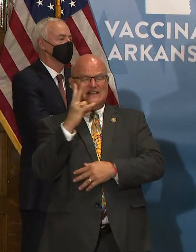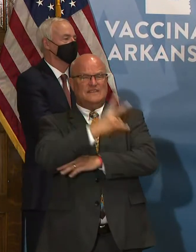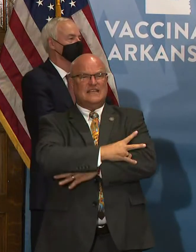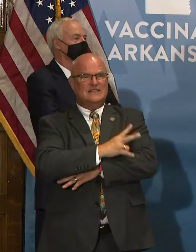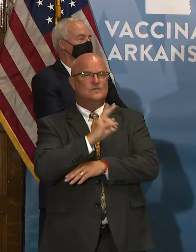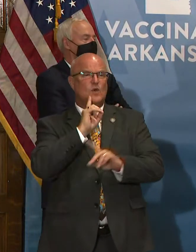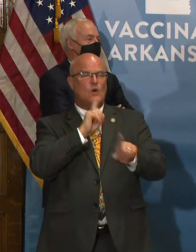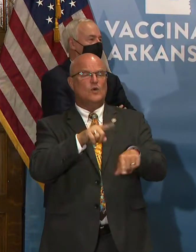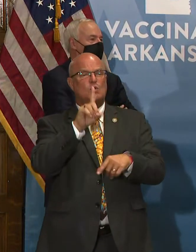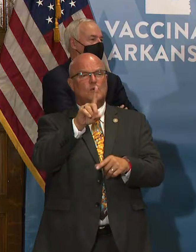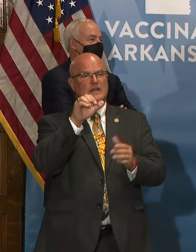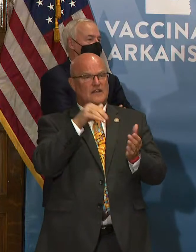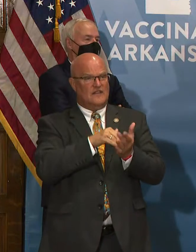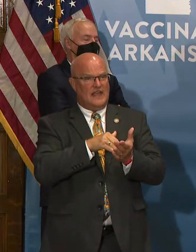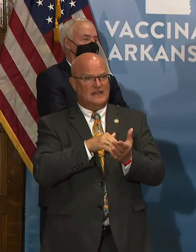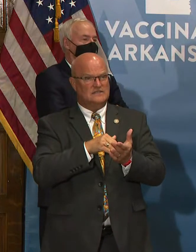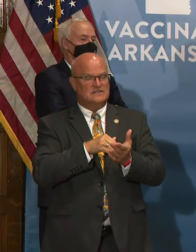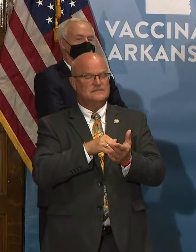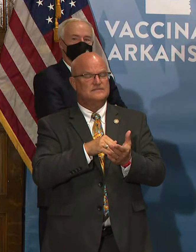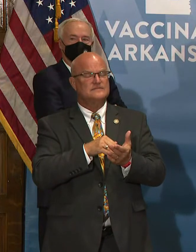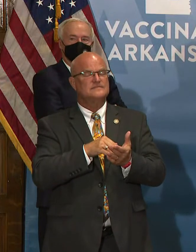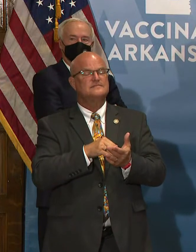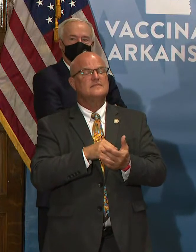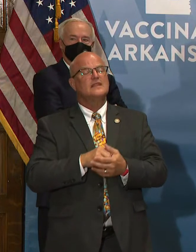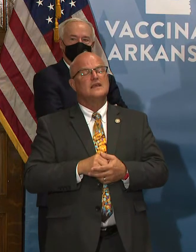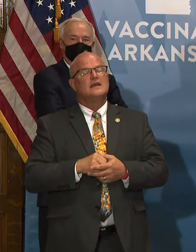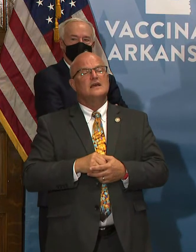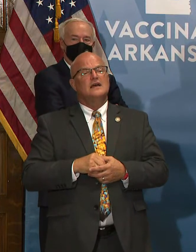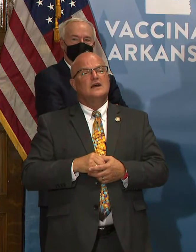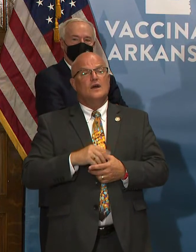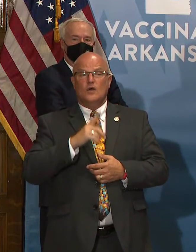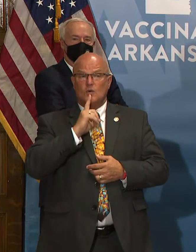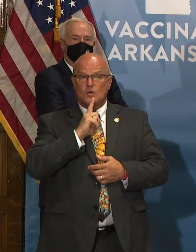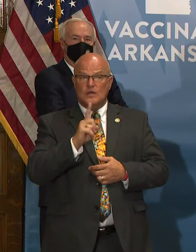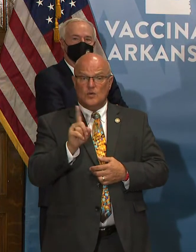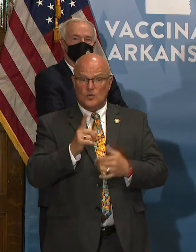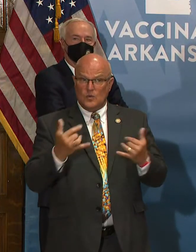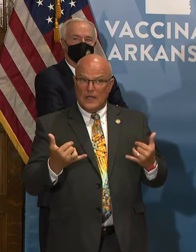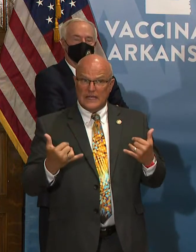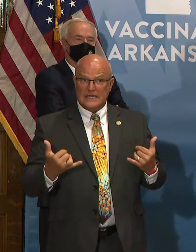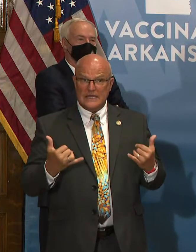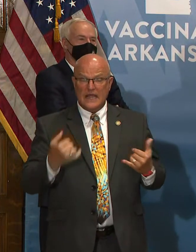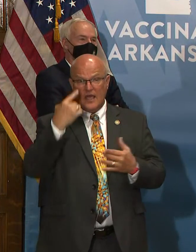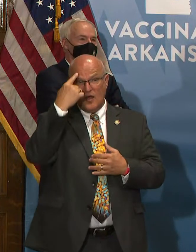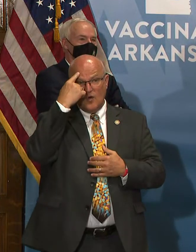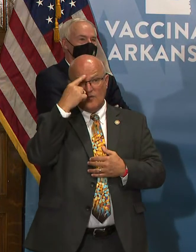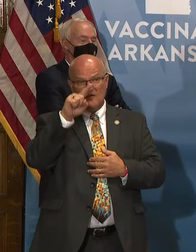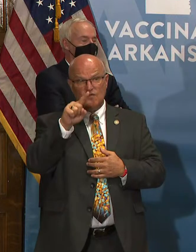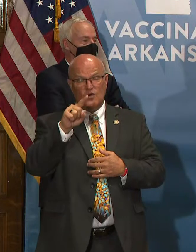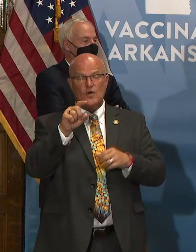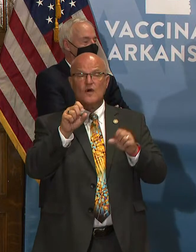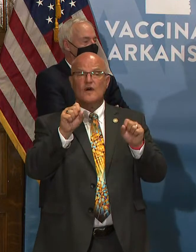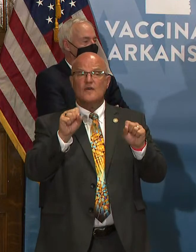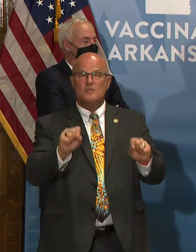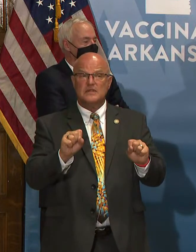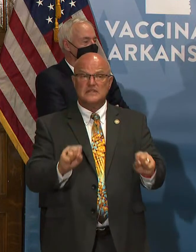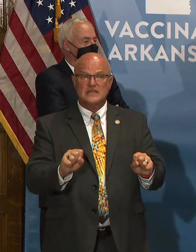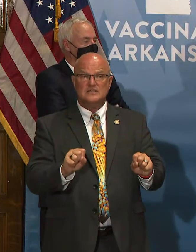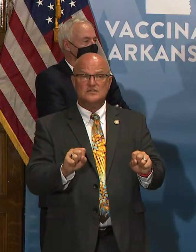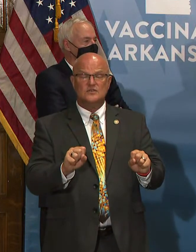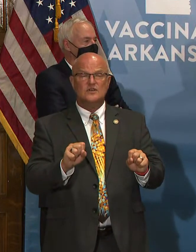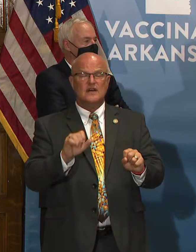ordered just under 100,000 at 99. Really, where we sit right now for the potential of